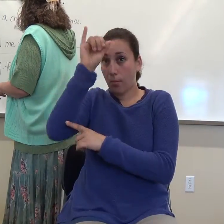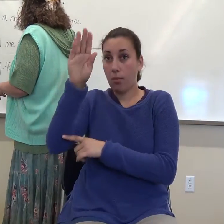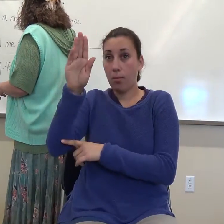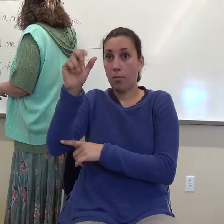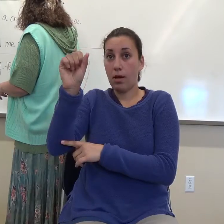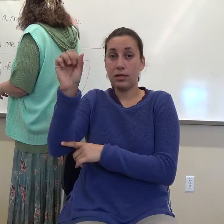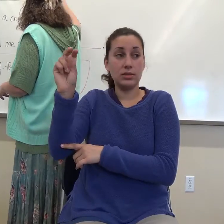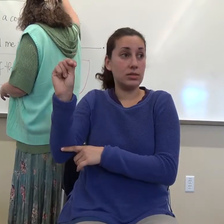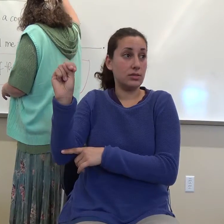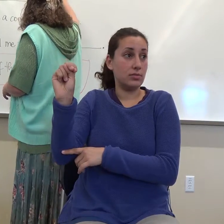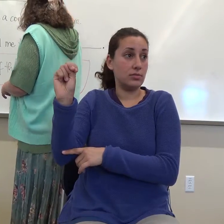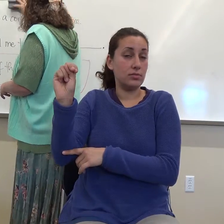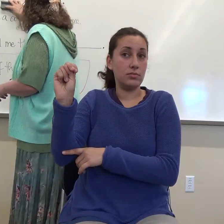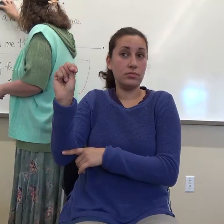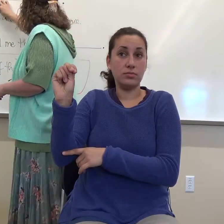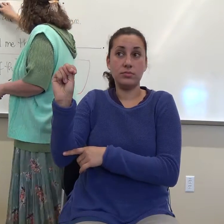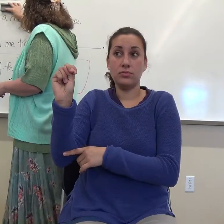if somebody just put bison here,